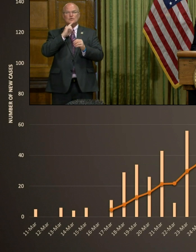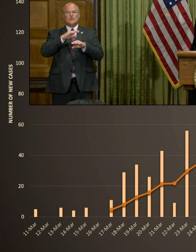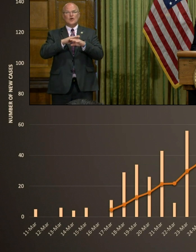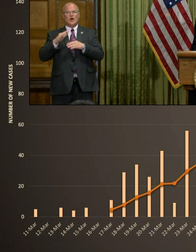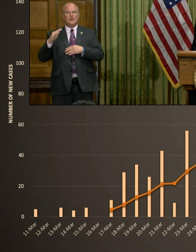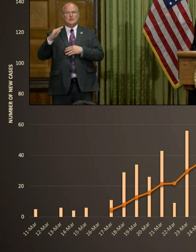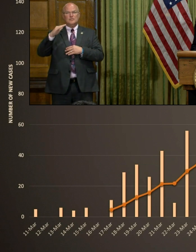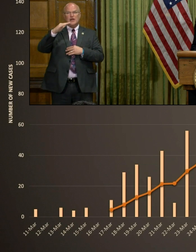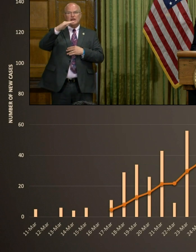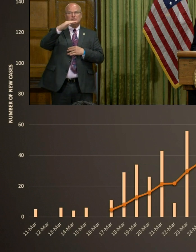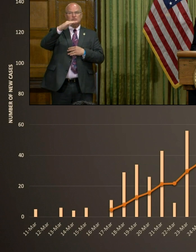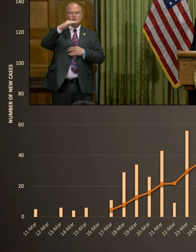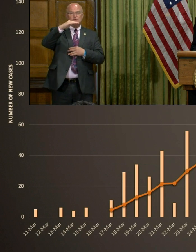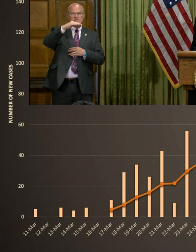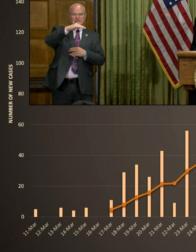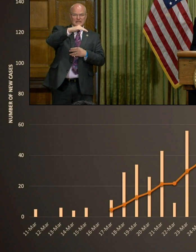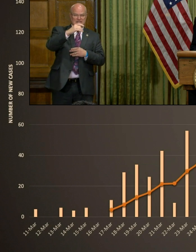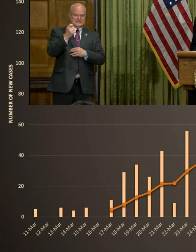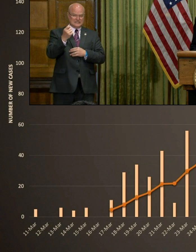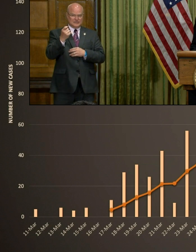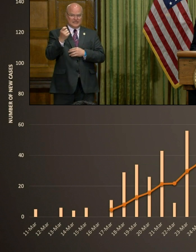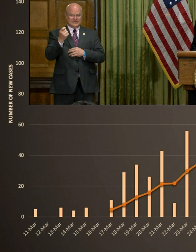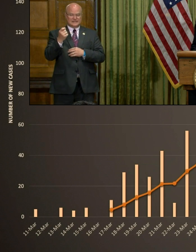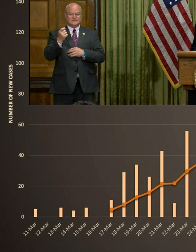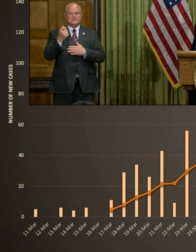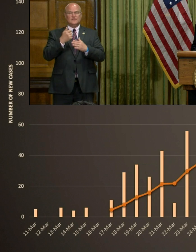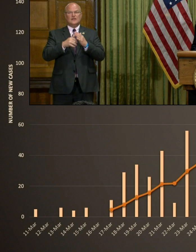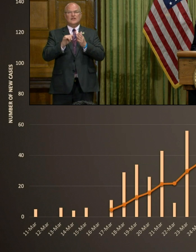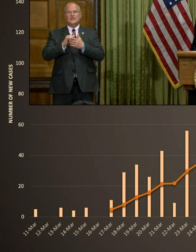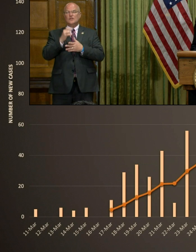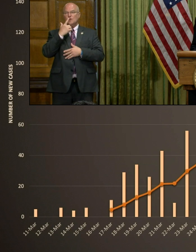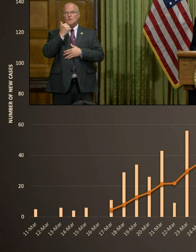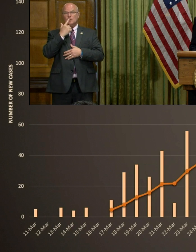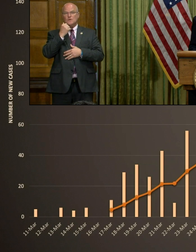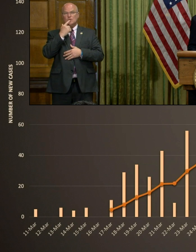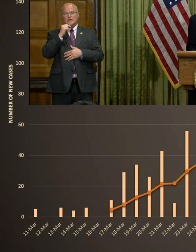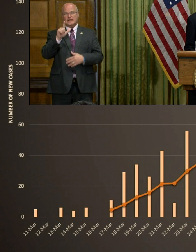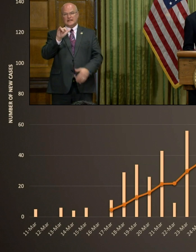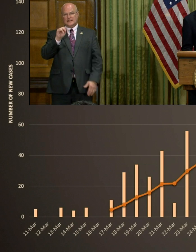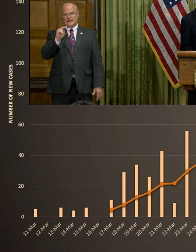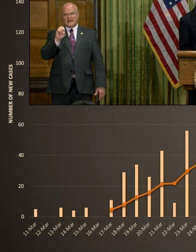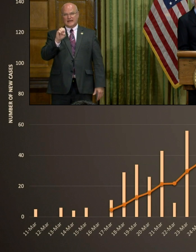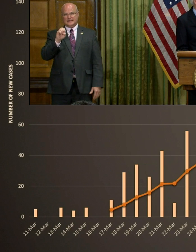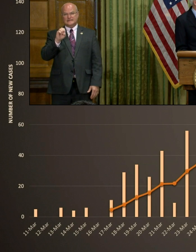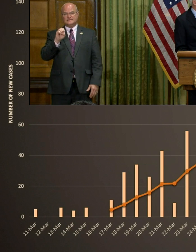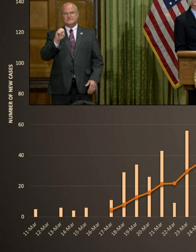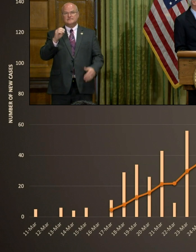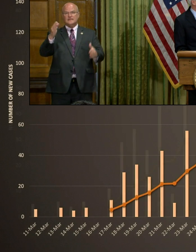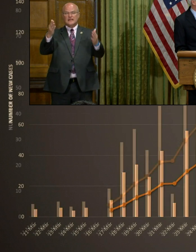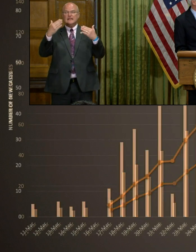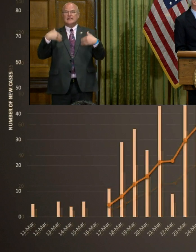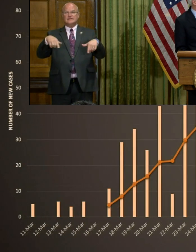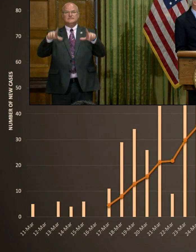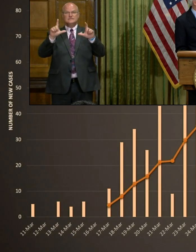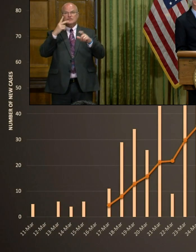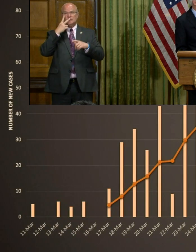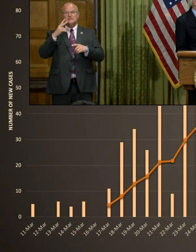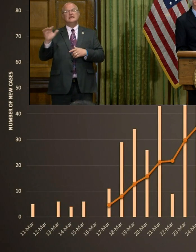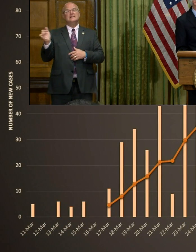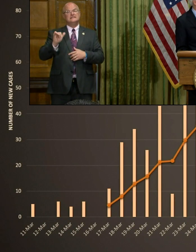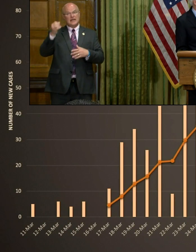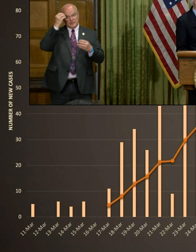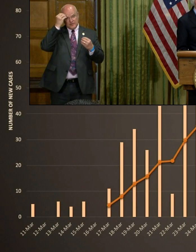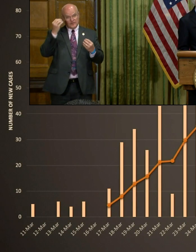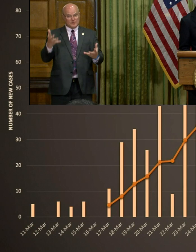on the plateau or a little bit on the downward trend under the red line. And then if you go to the next one, you can see the